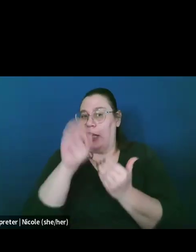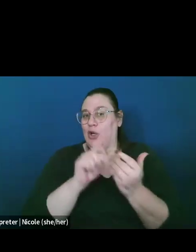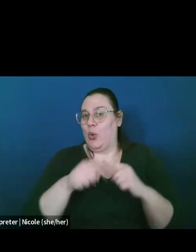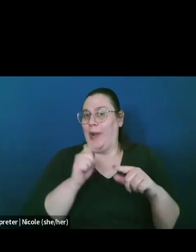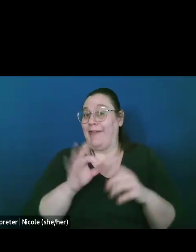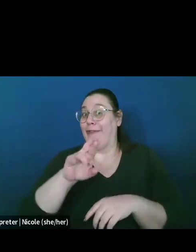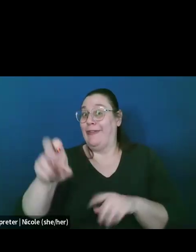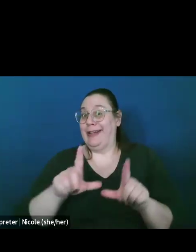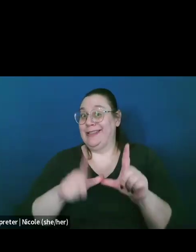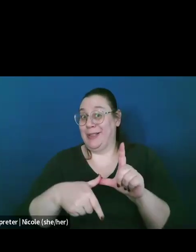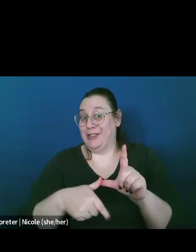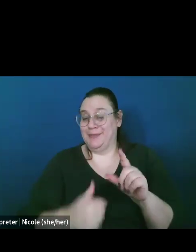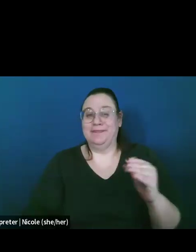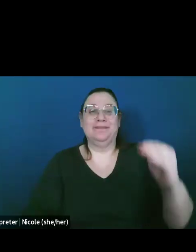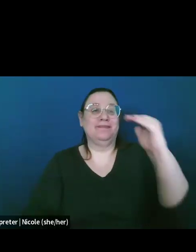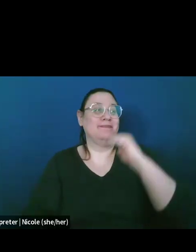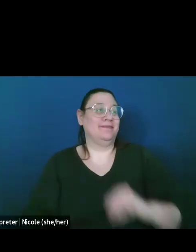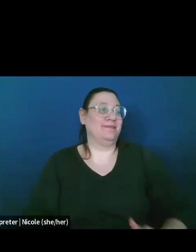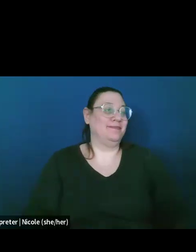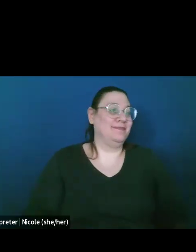Thanks. Next slide, please.